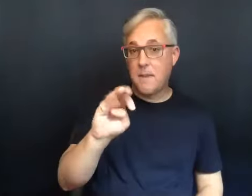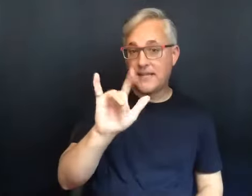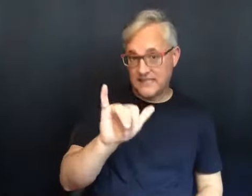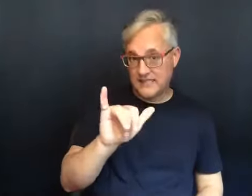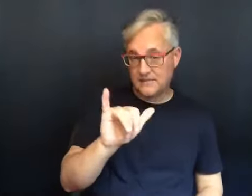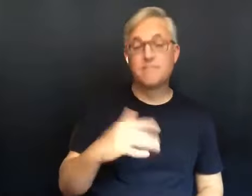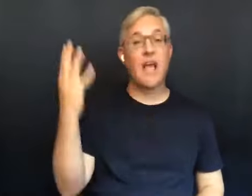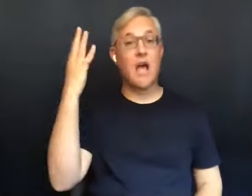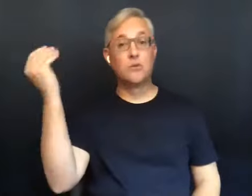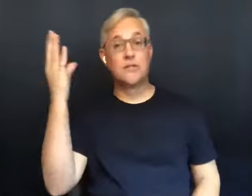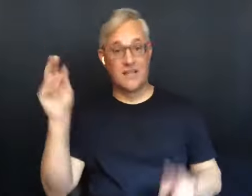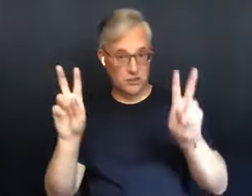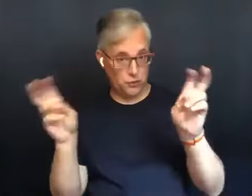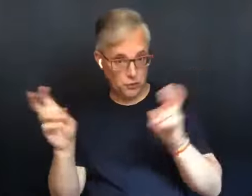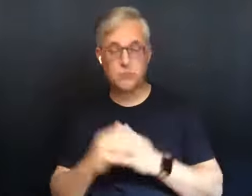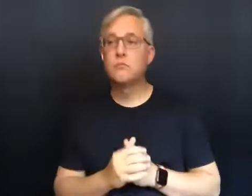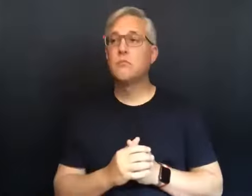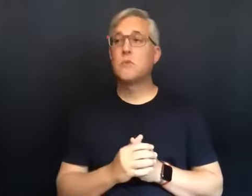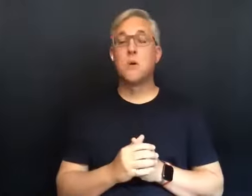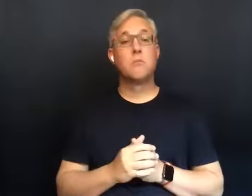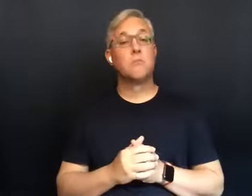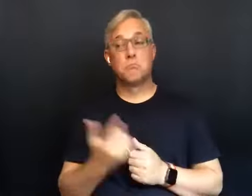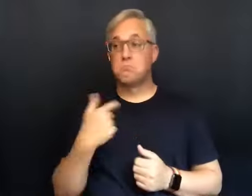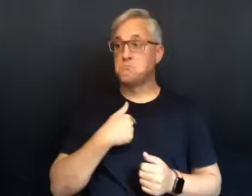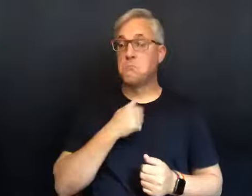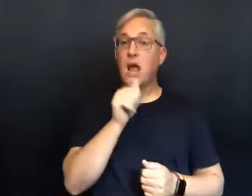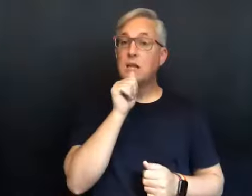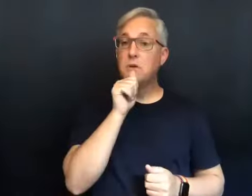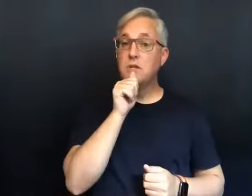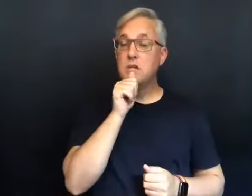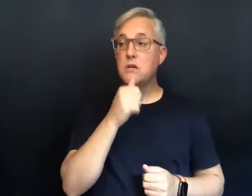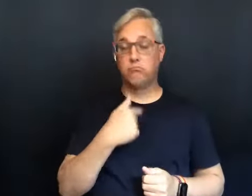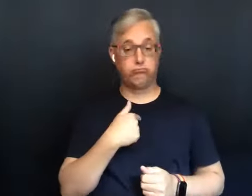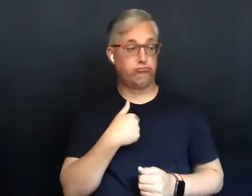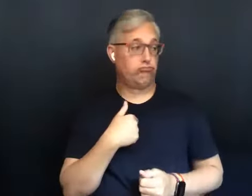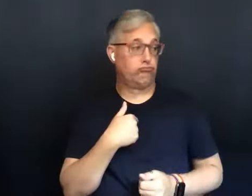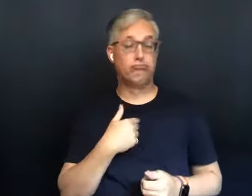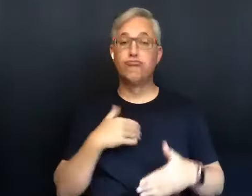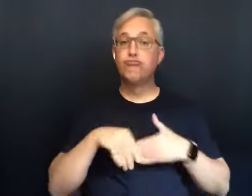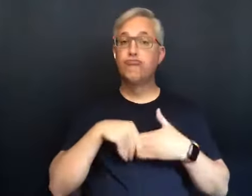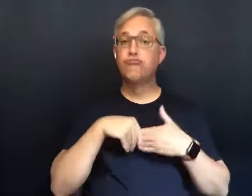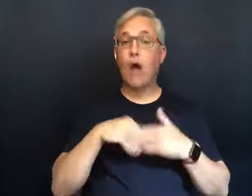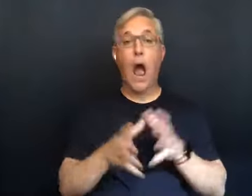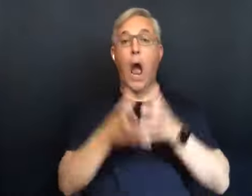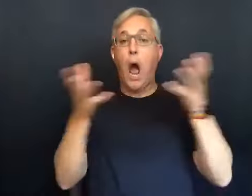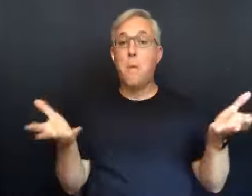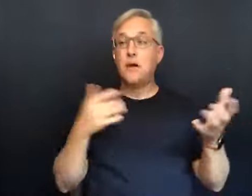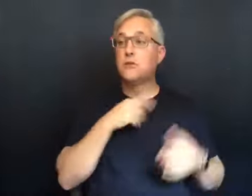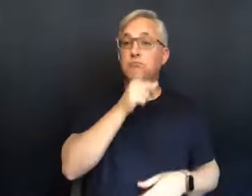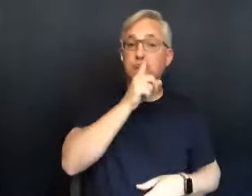part of the topic is anonymity and outside issues. And I mentioned earlier, I have a right to as much anonymity as I wish to have.